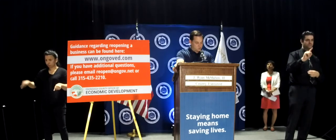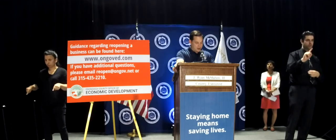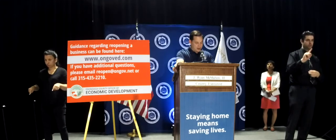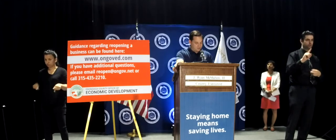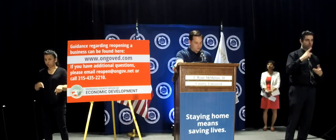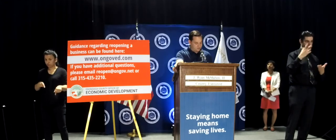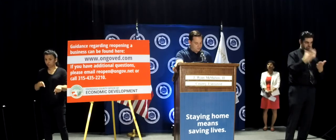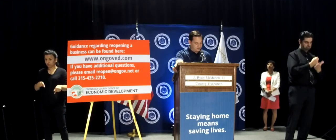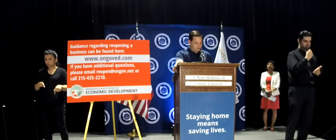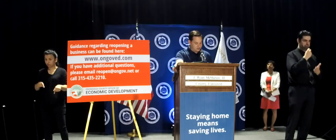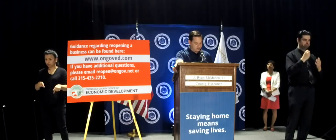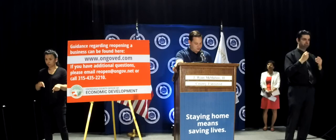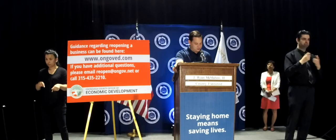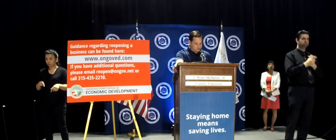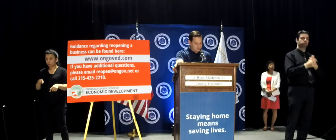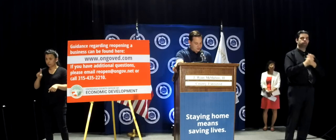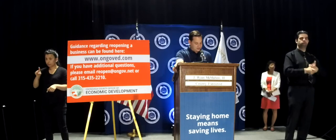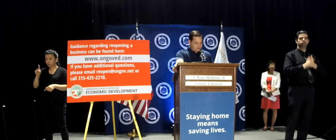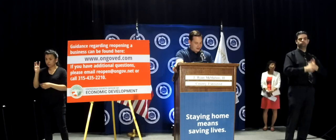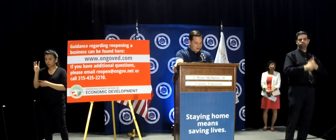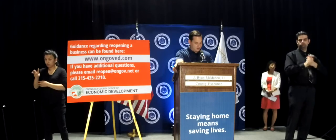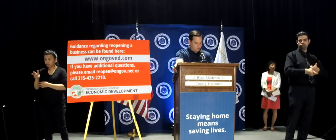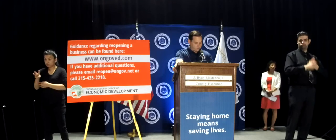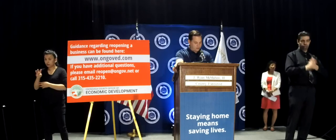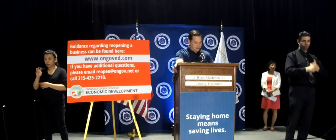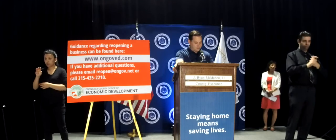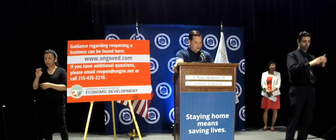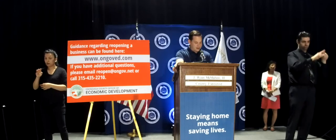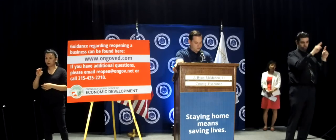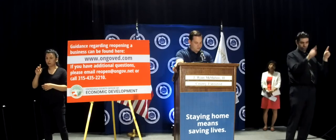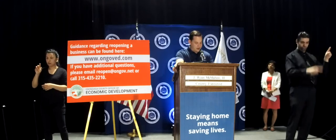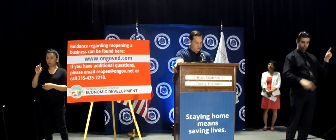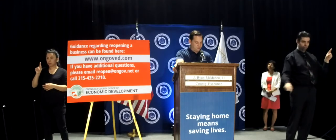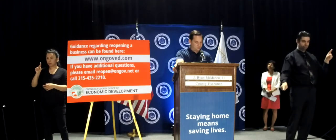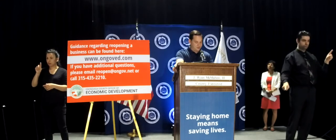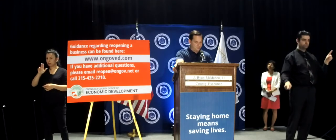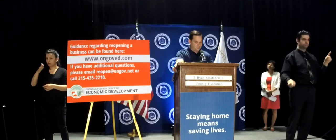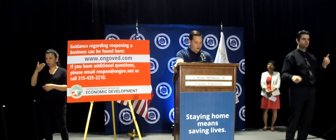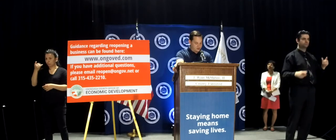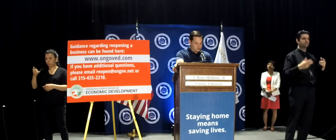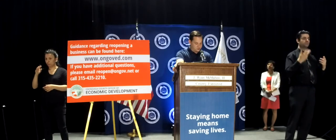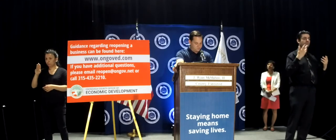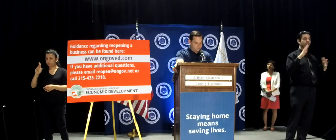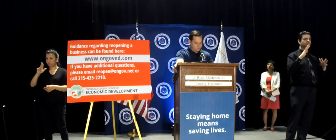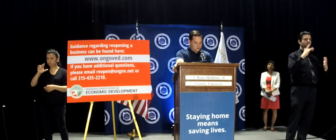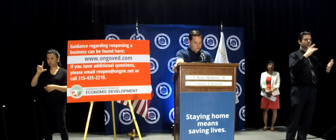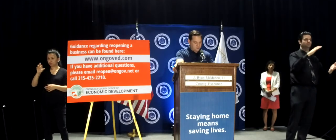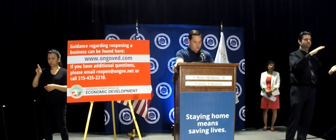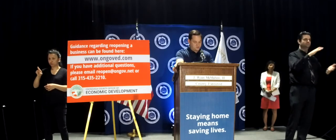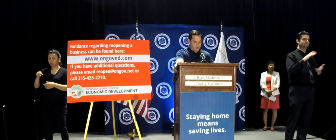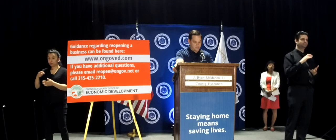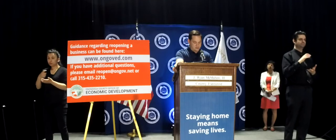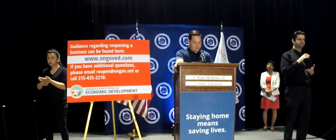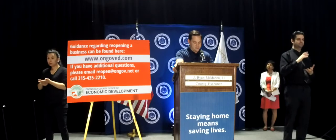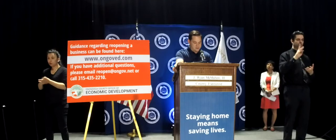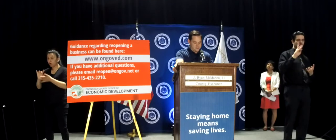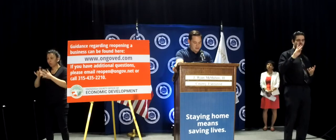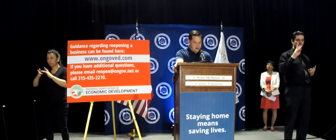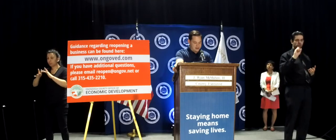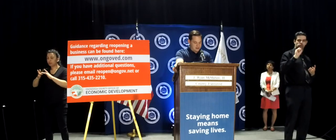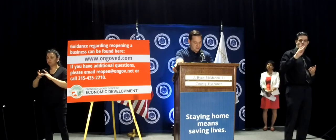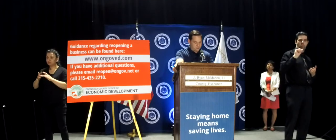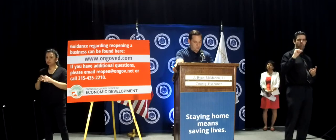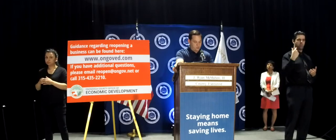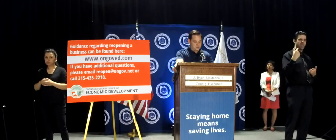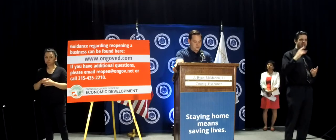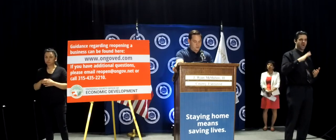some swag for competing the challenge. To date, over 11,500 people have registered. The best part about this is